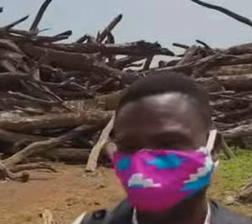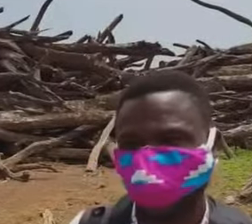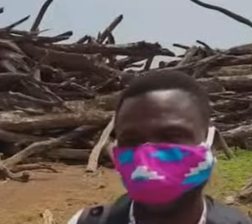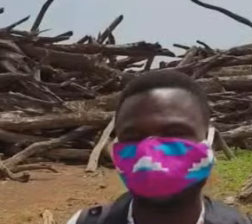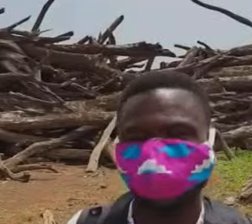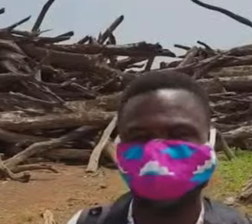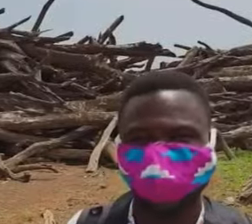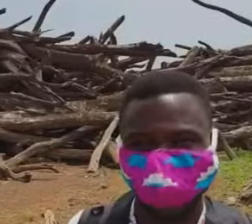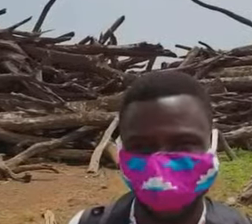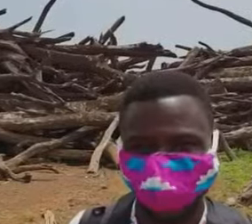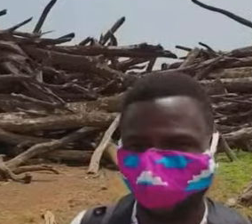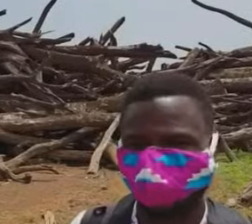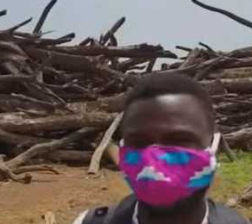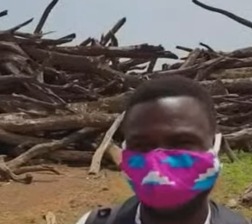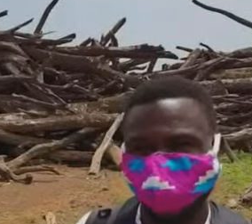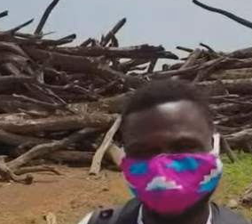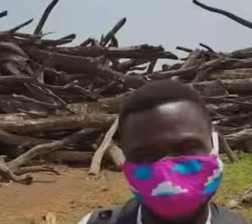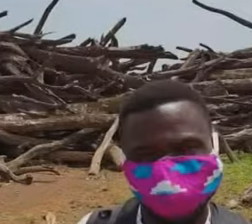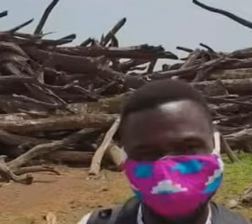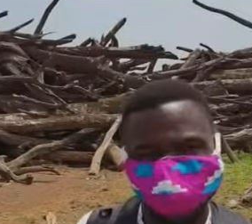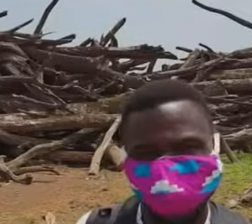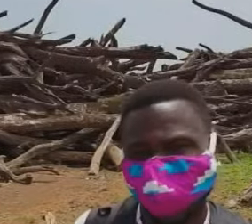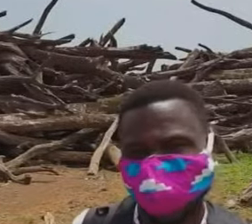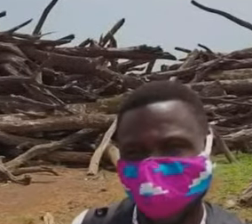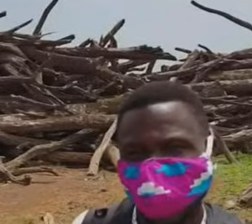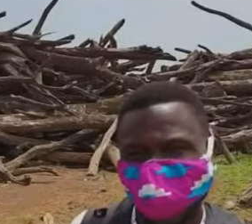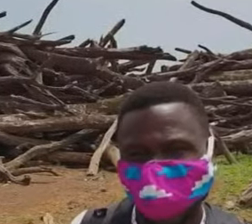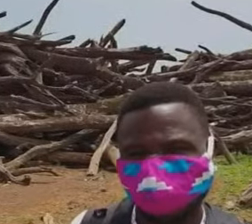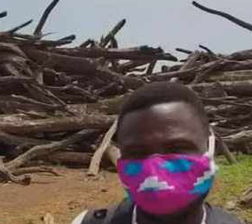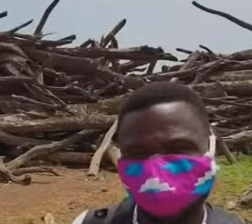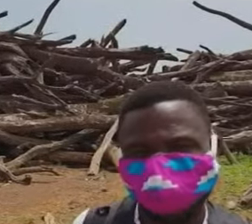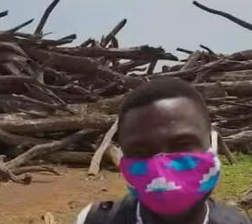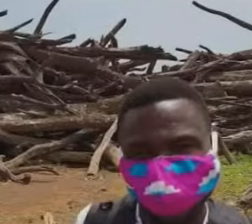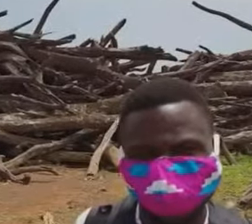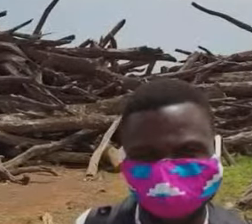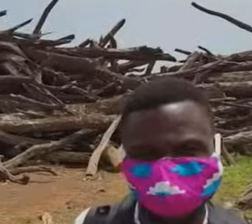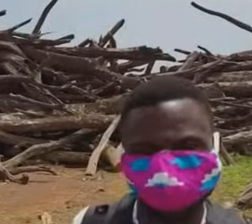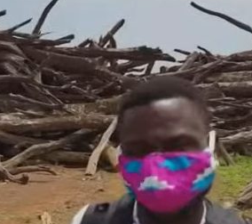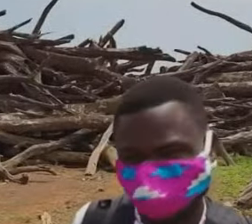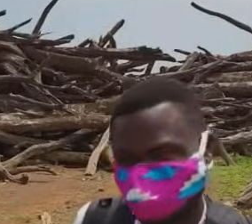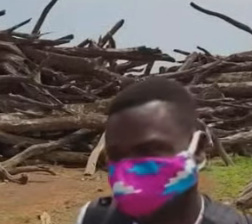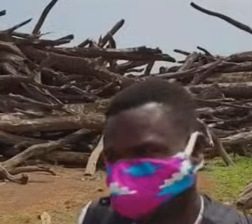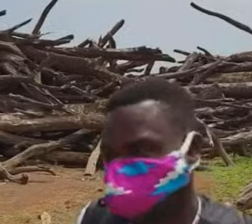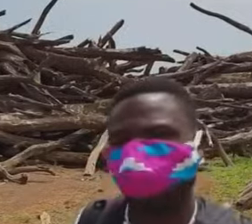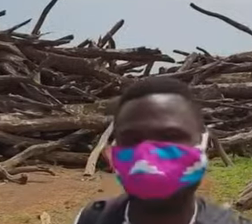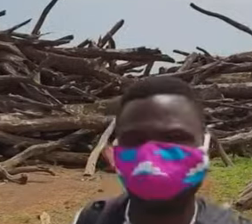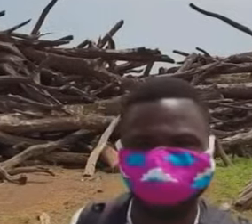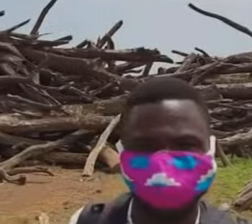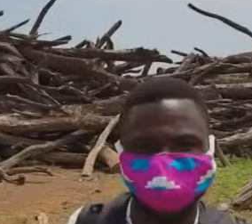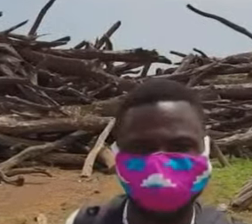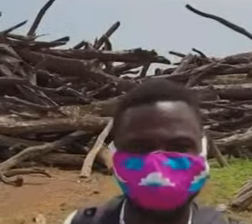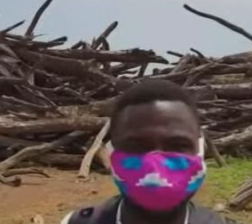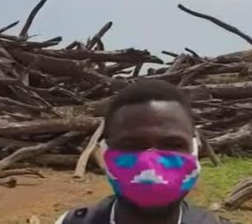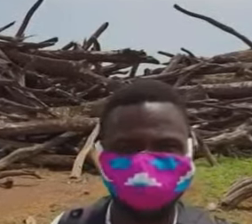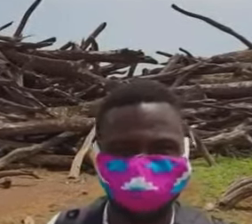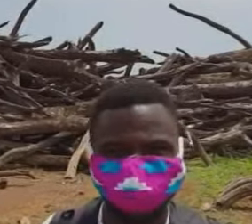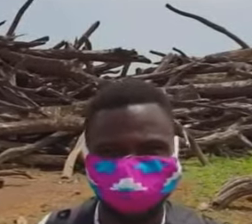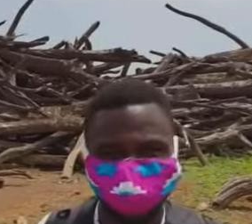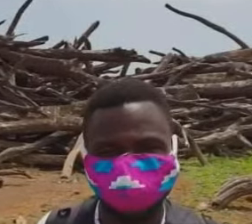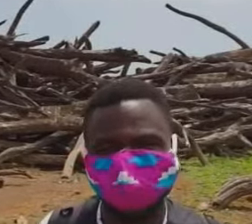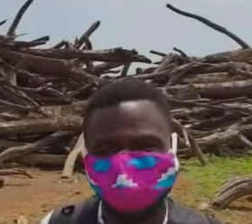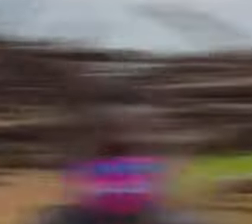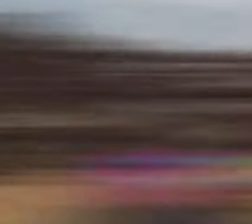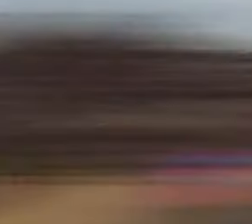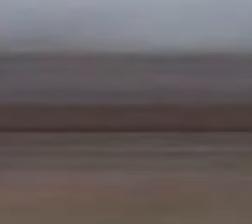place very clear for traveling and other farming activities, because this is where we do our normal